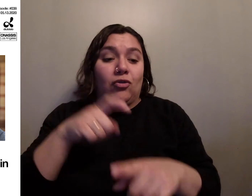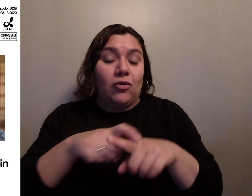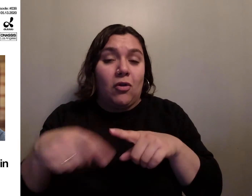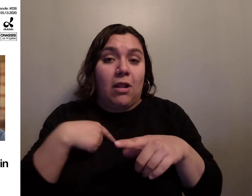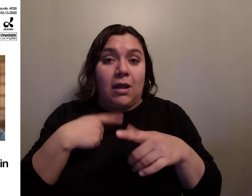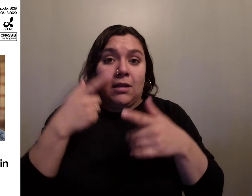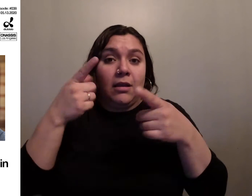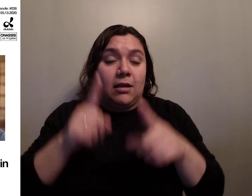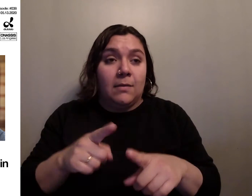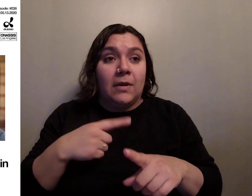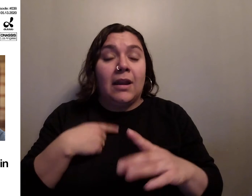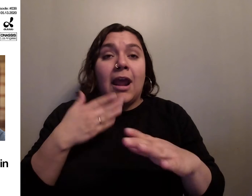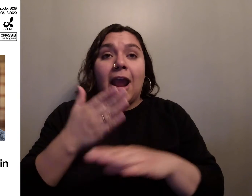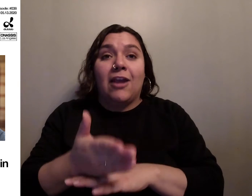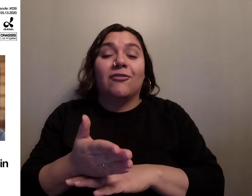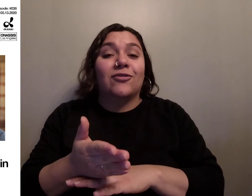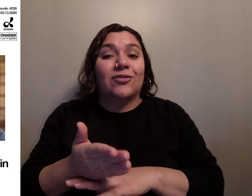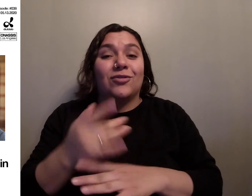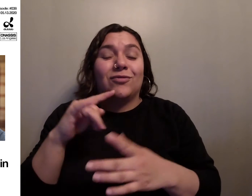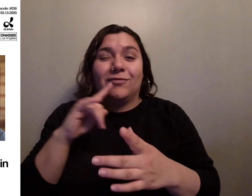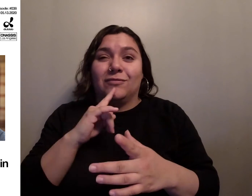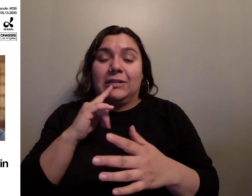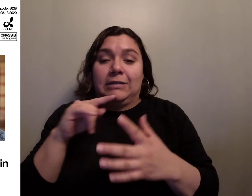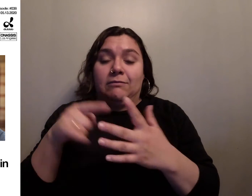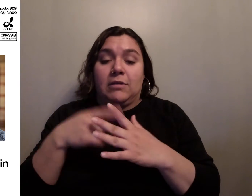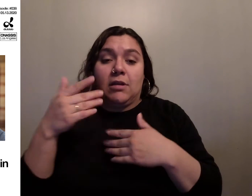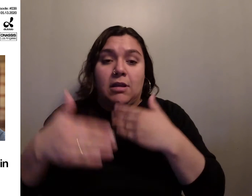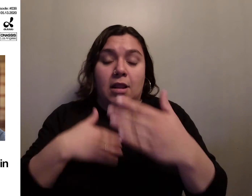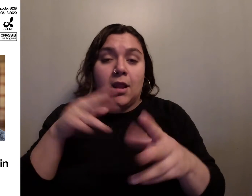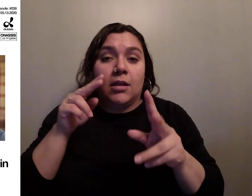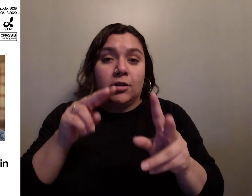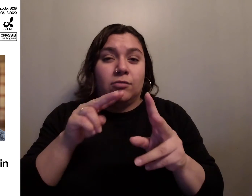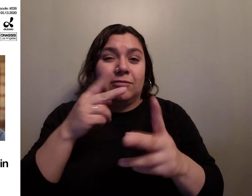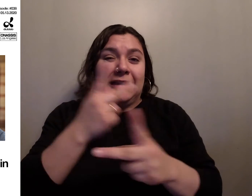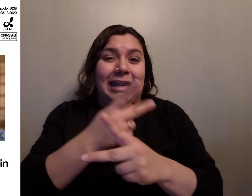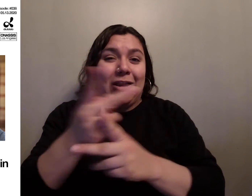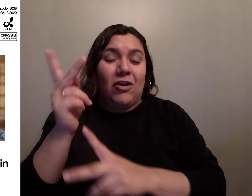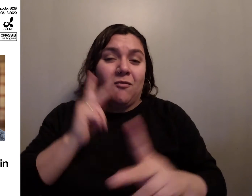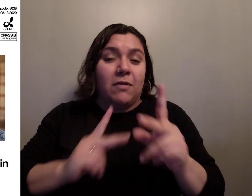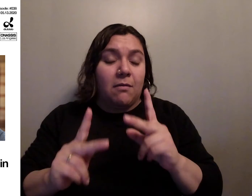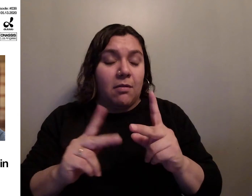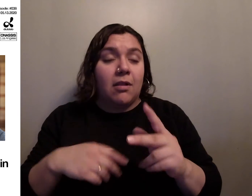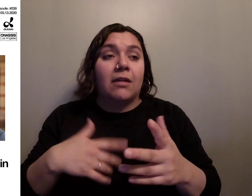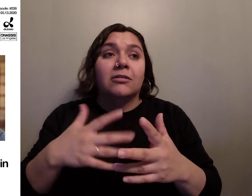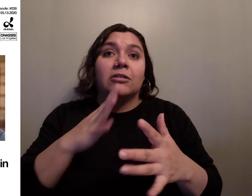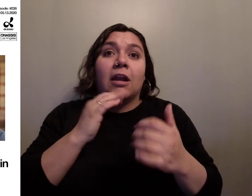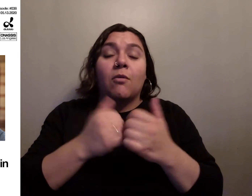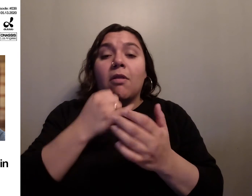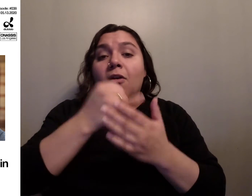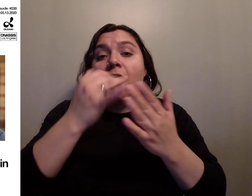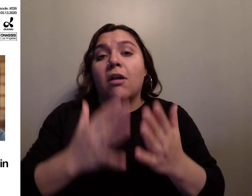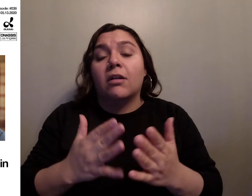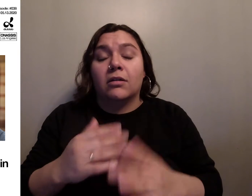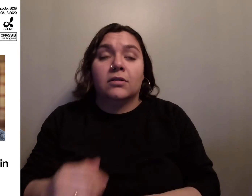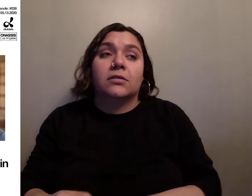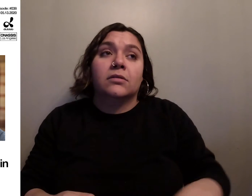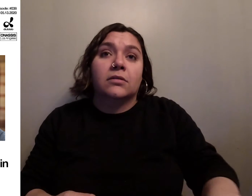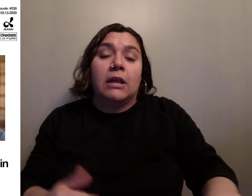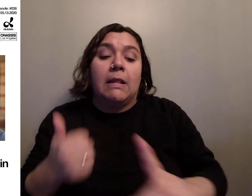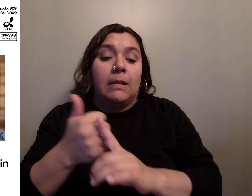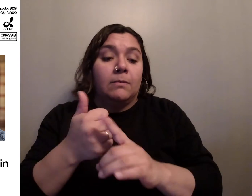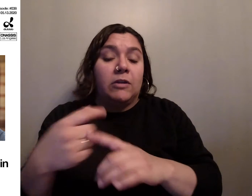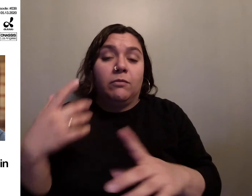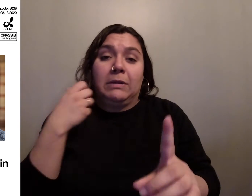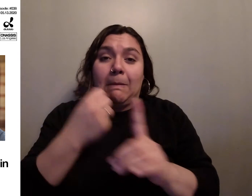So literally like the third phone call that I made after we set into motion looking after people